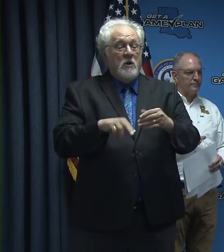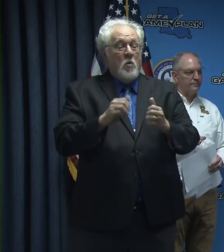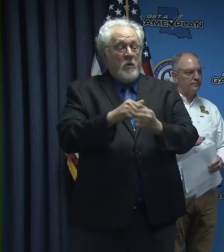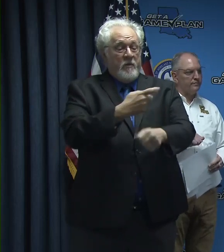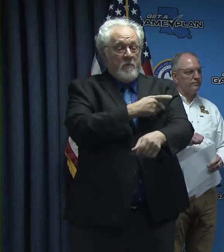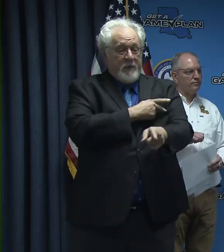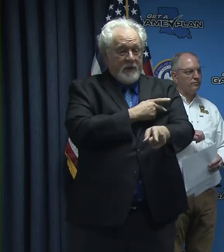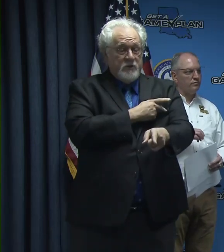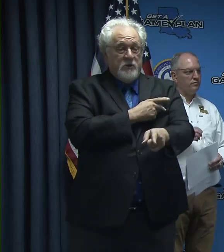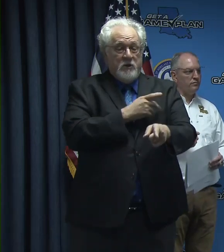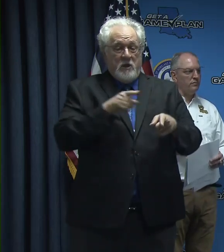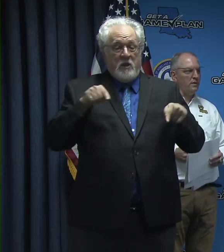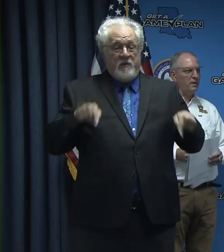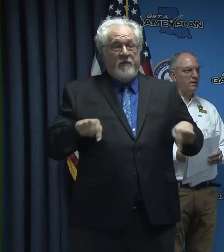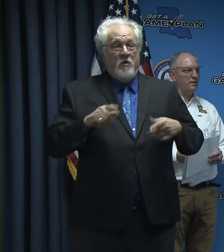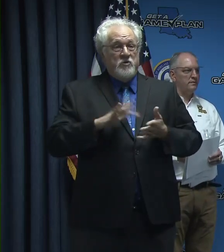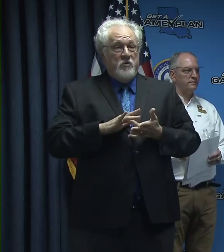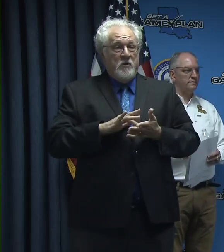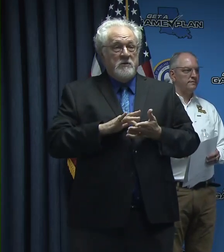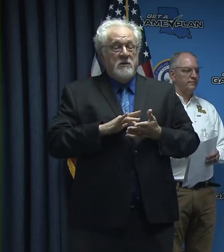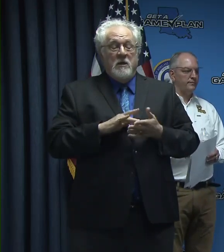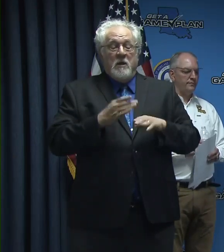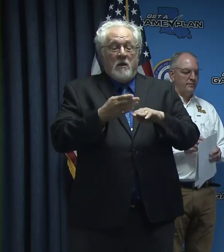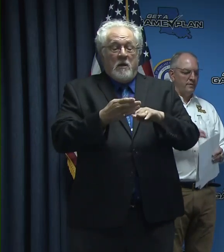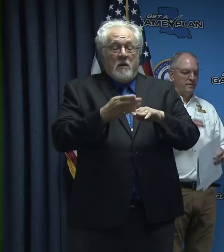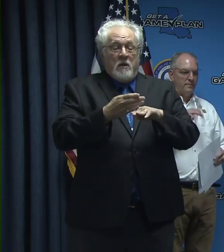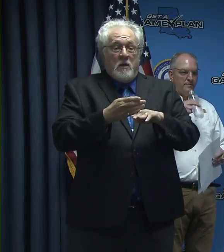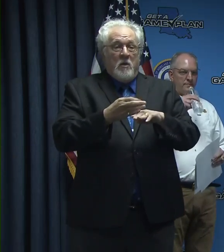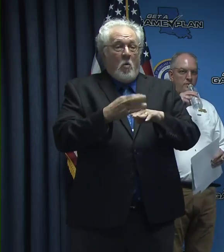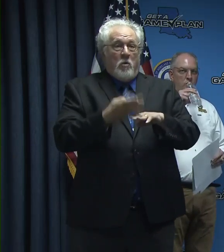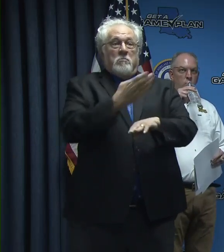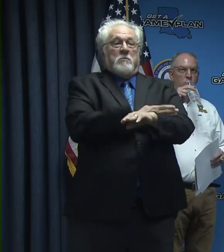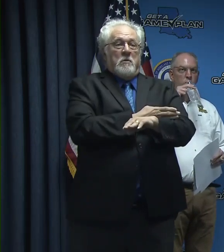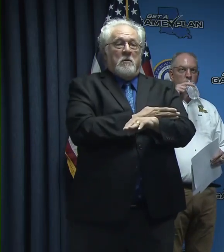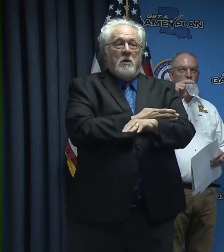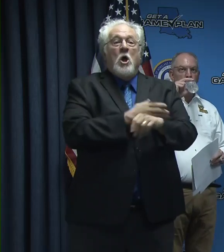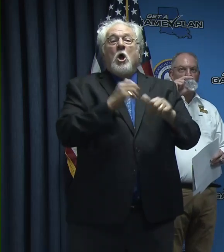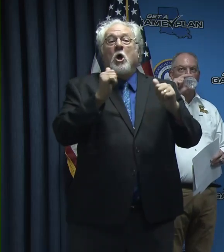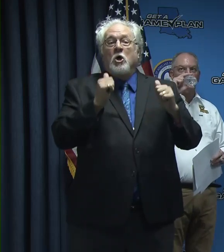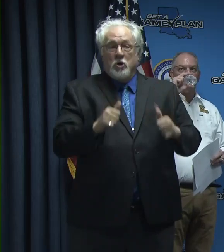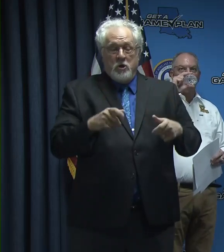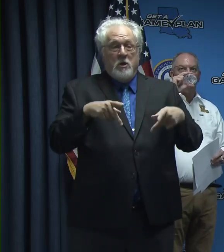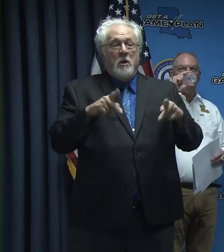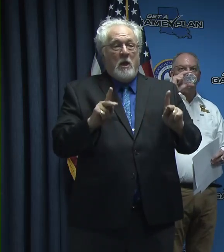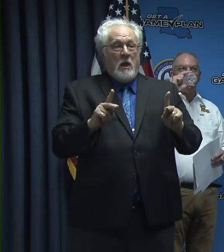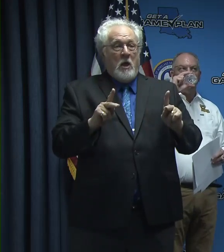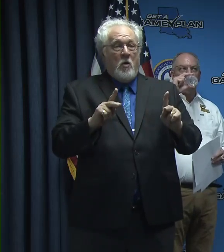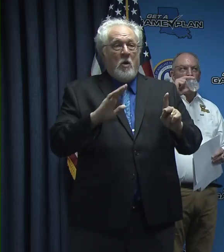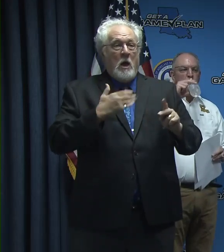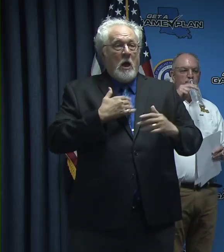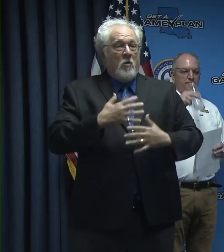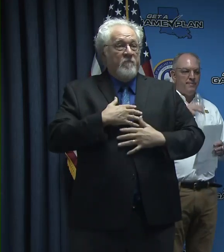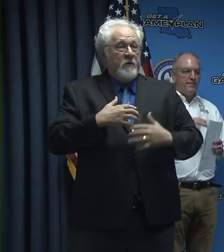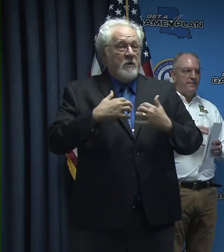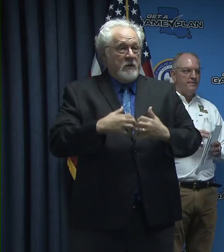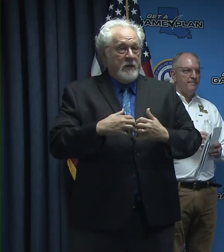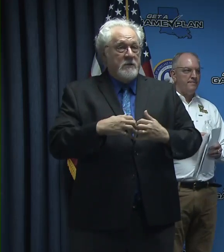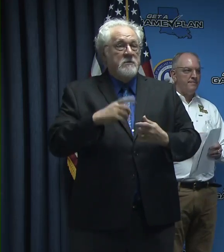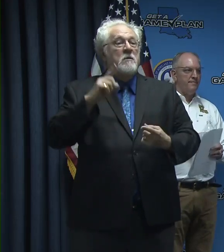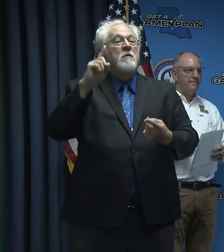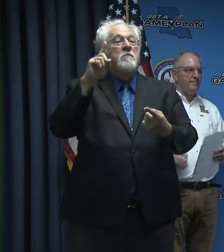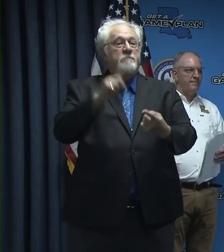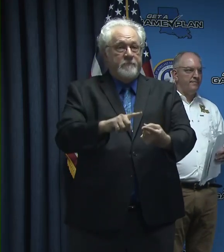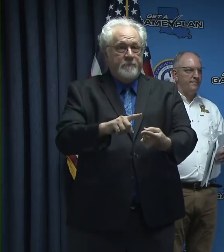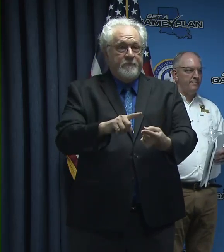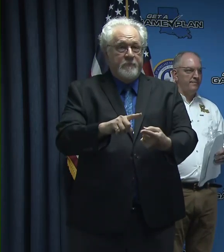patient by these drugs, whether incremental or significant, could potentially allow our ventilator needs to